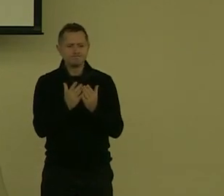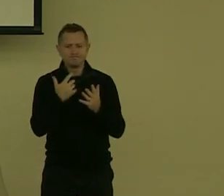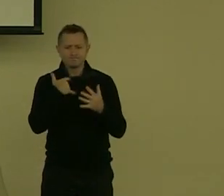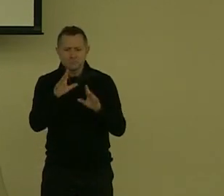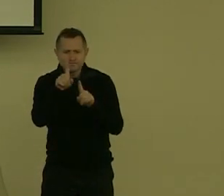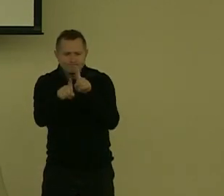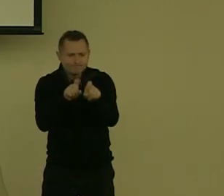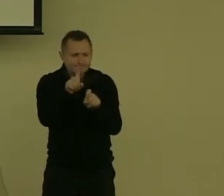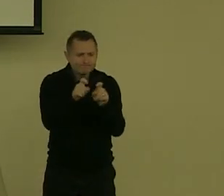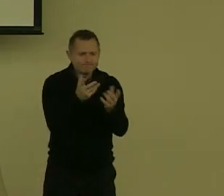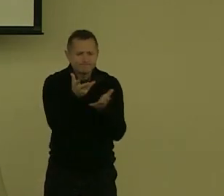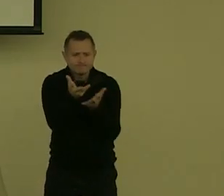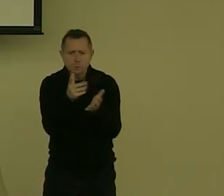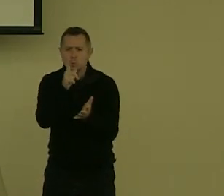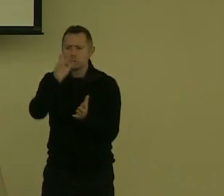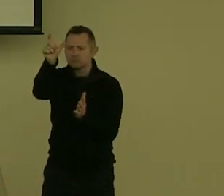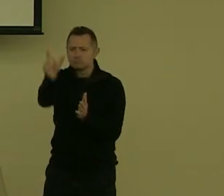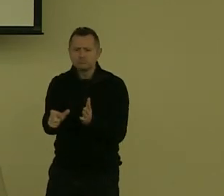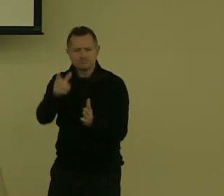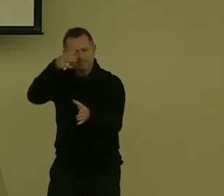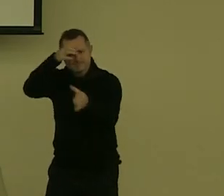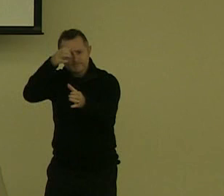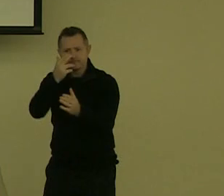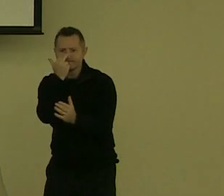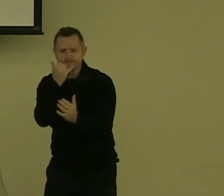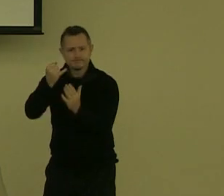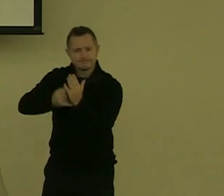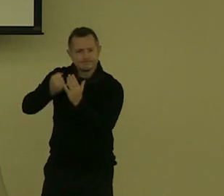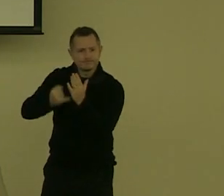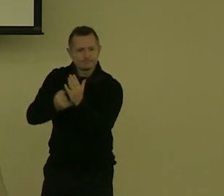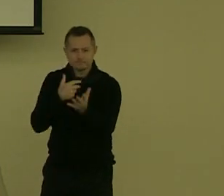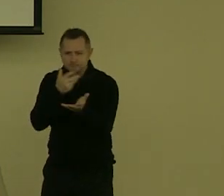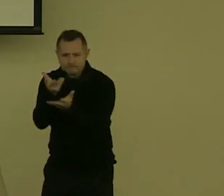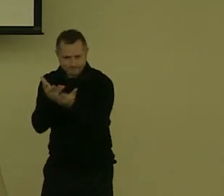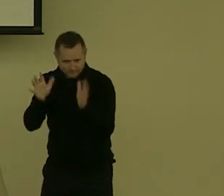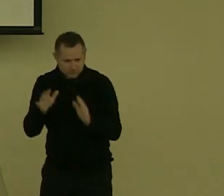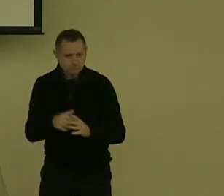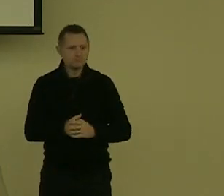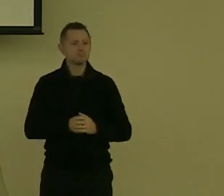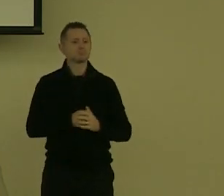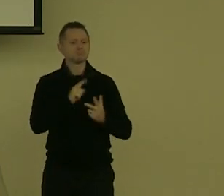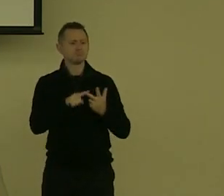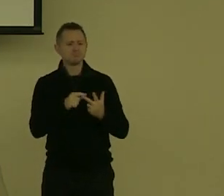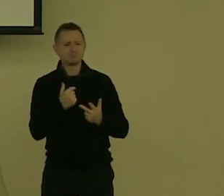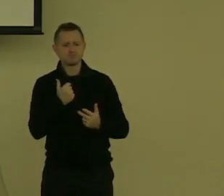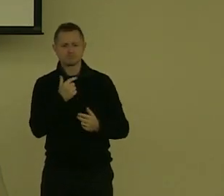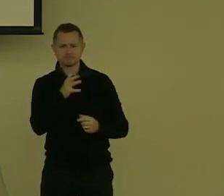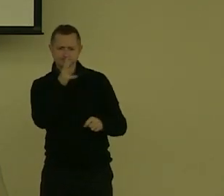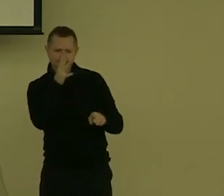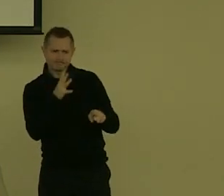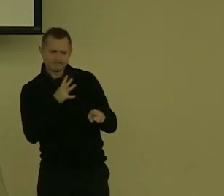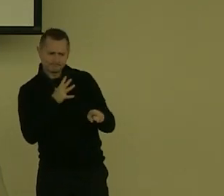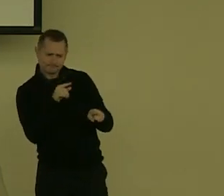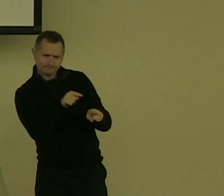Box. And I published a book in 2010 called Graphic Women, Life Narrative and Contemporary Comics. Great